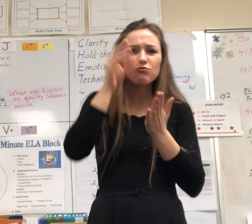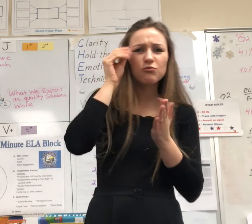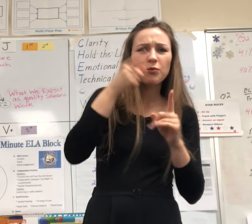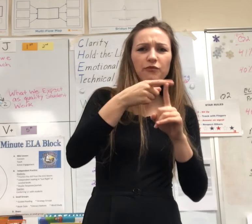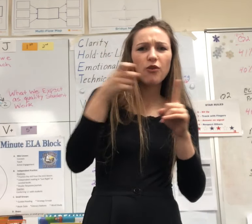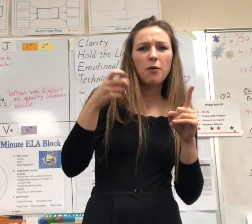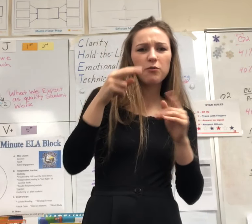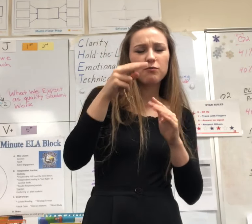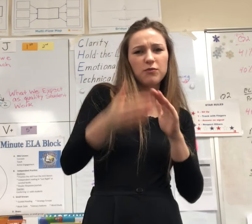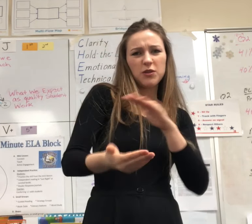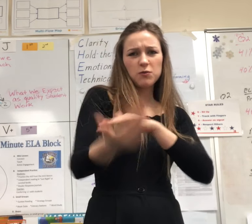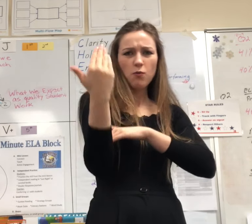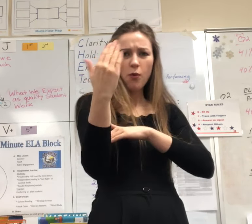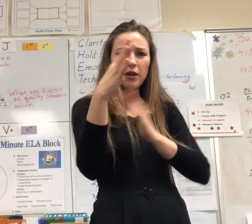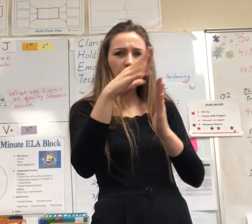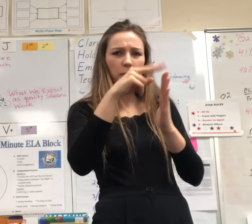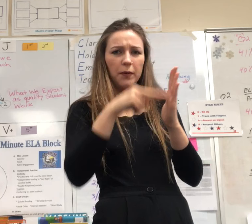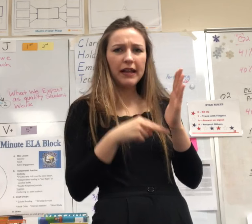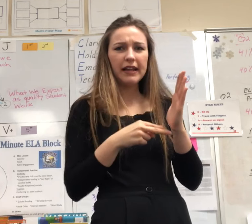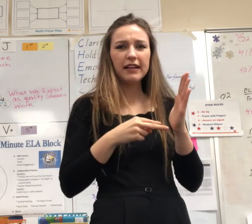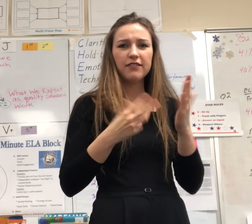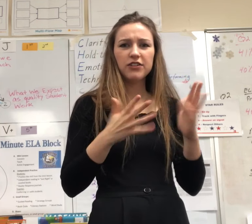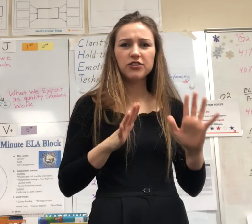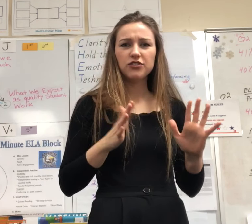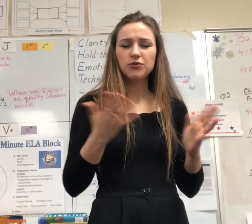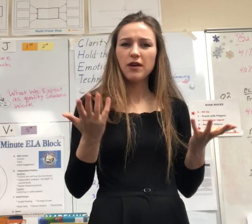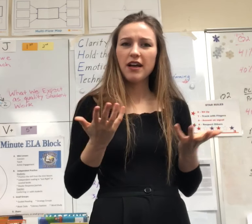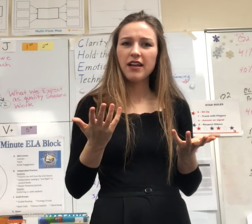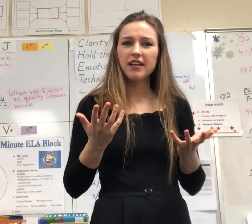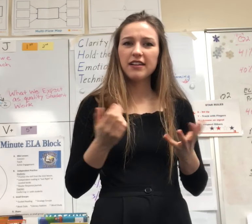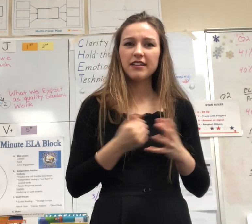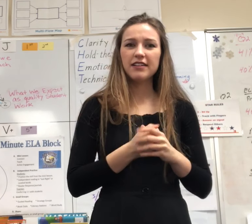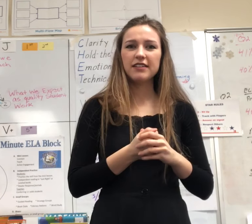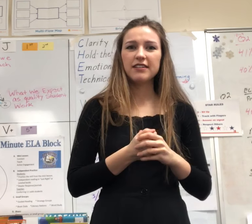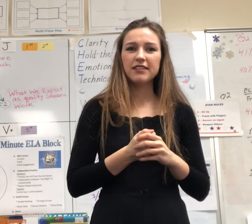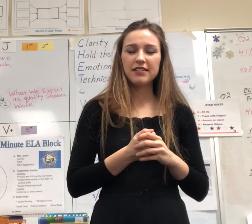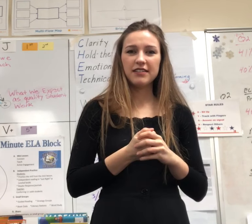new ideas or things that you understand did you get from your reading?